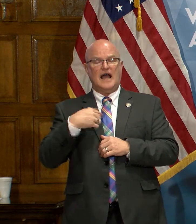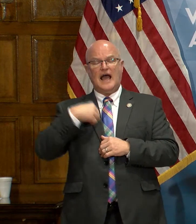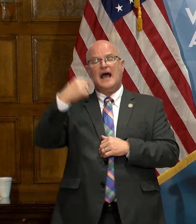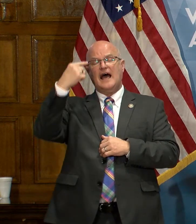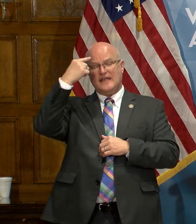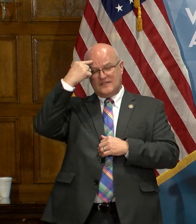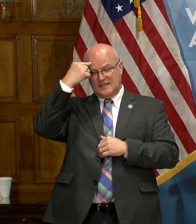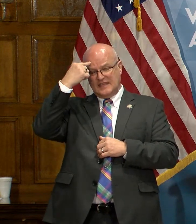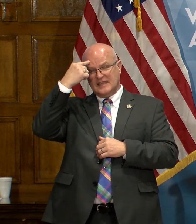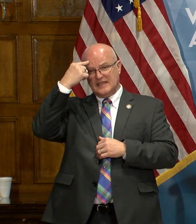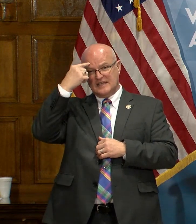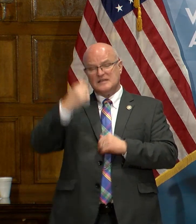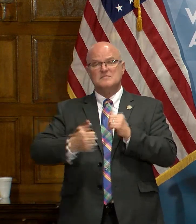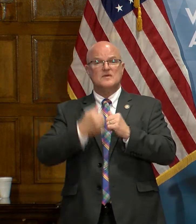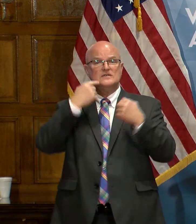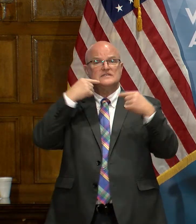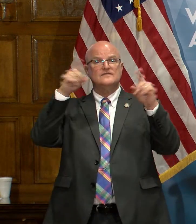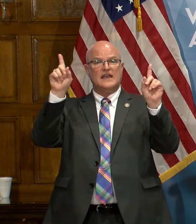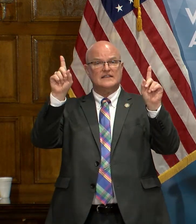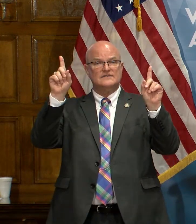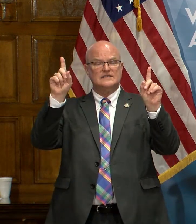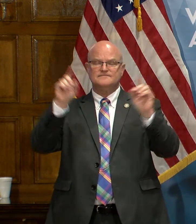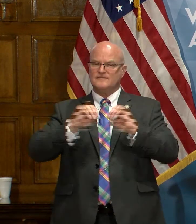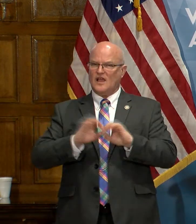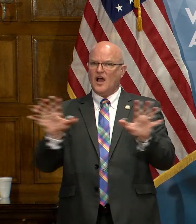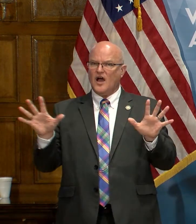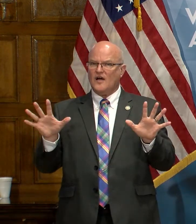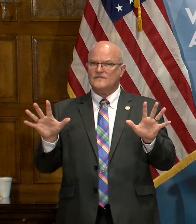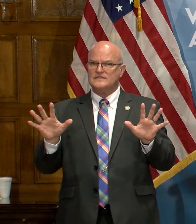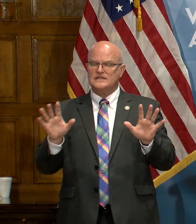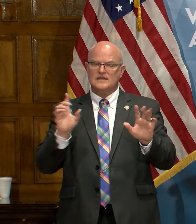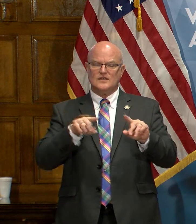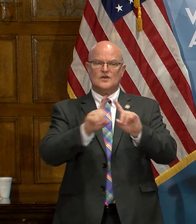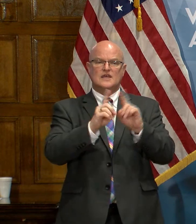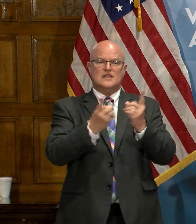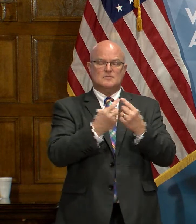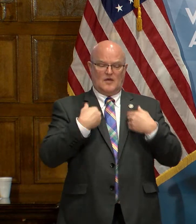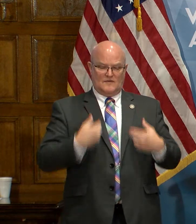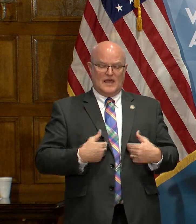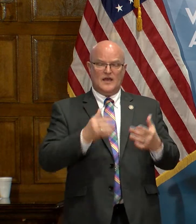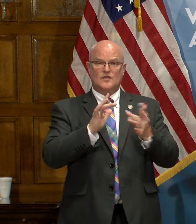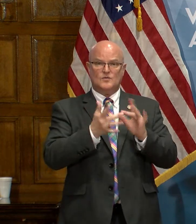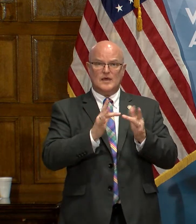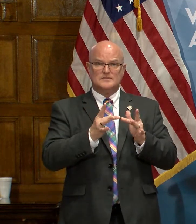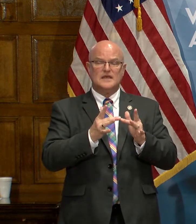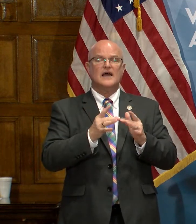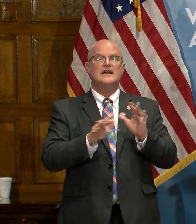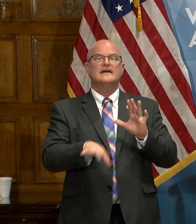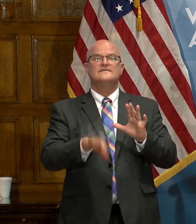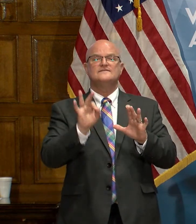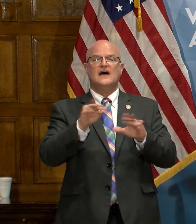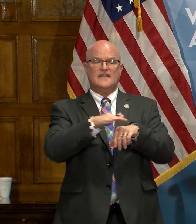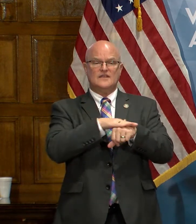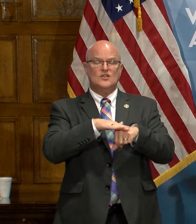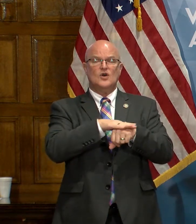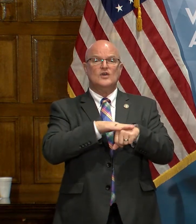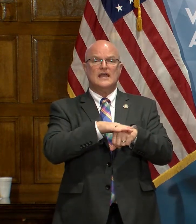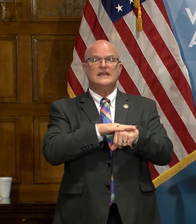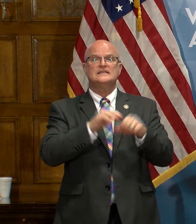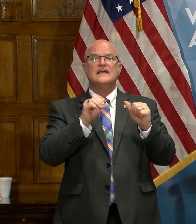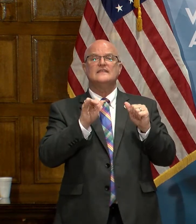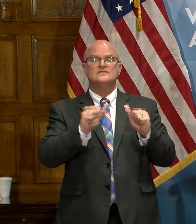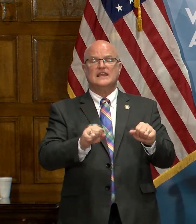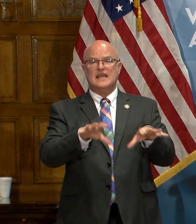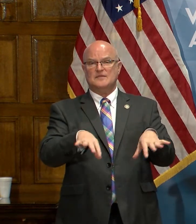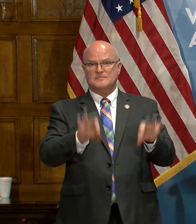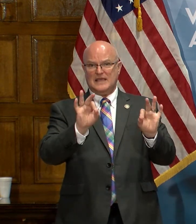think that's worked most effectively. Obviously, you can go on the Department of Health website and you can find the location that you can go